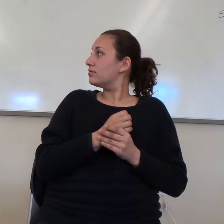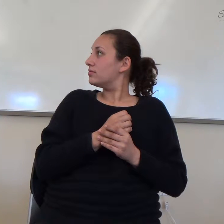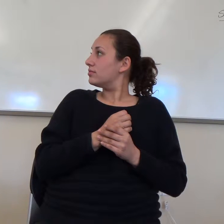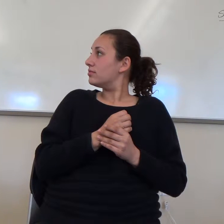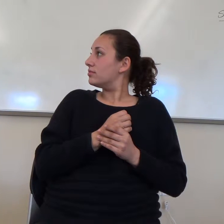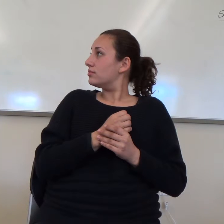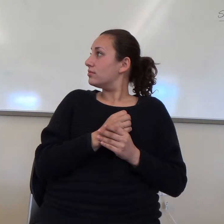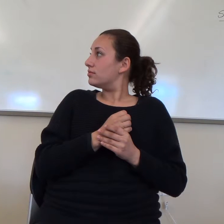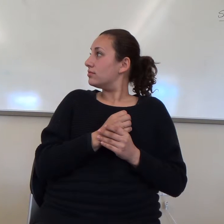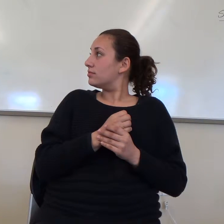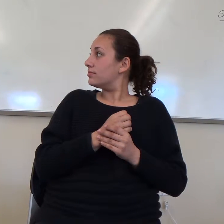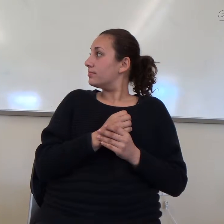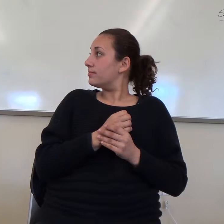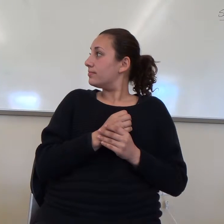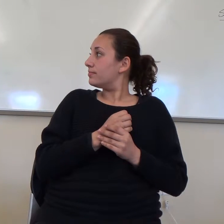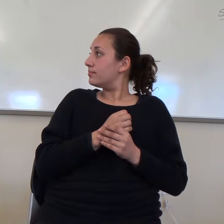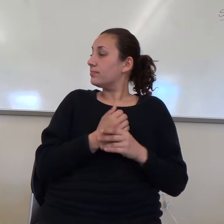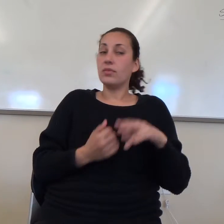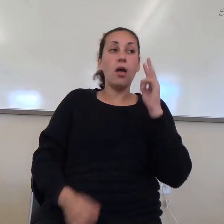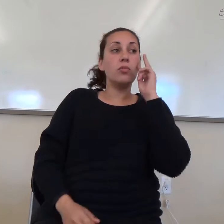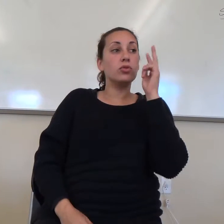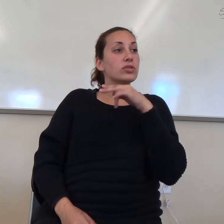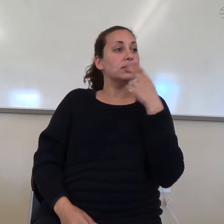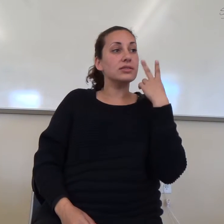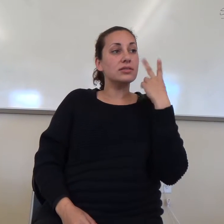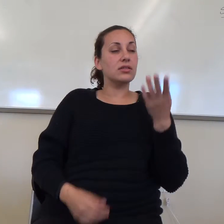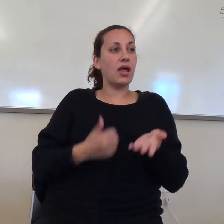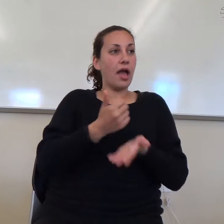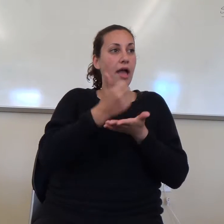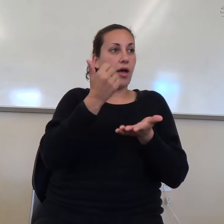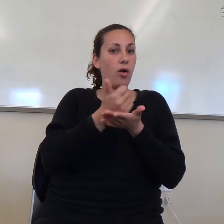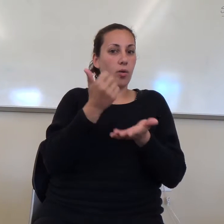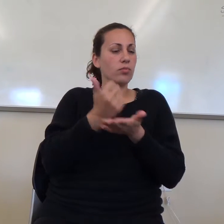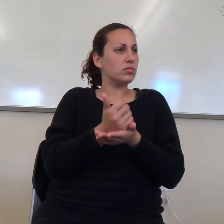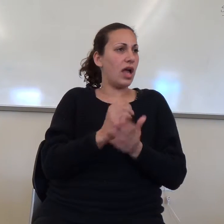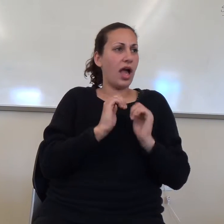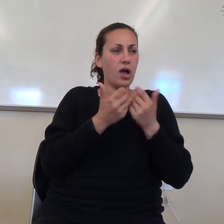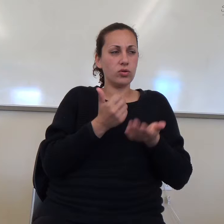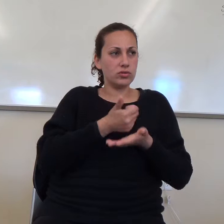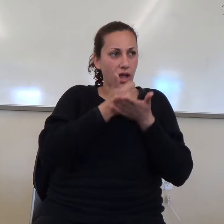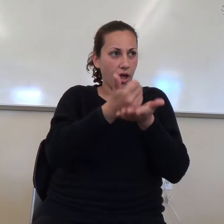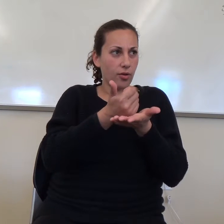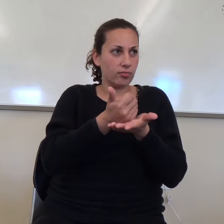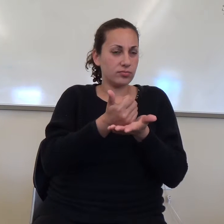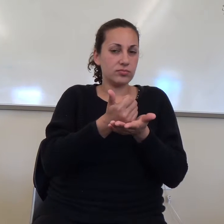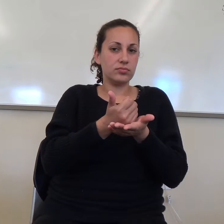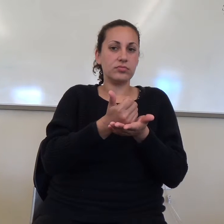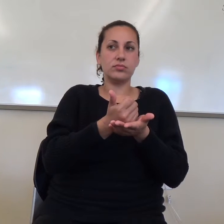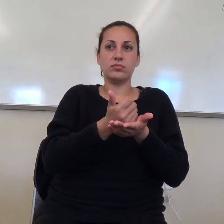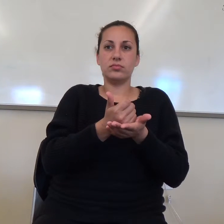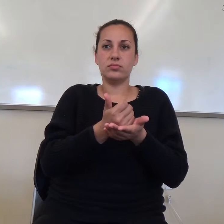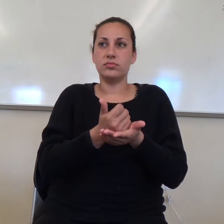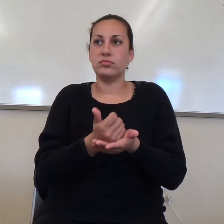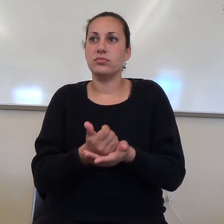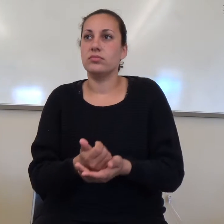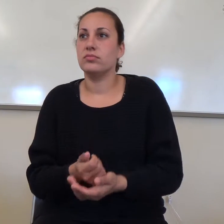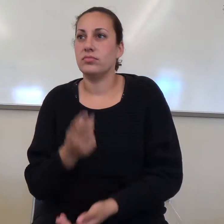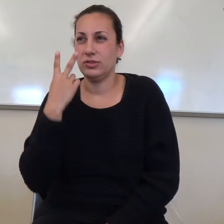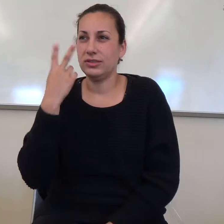Then I'm looking at the help. What's left? You see what I'm getting at by process of elimination? If